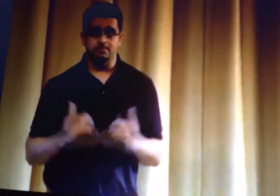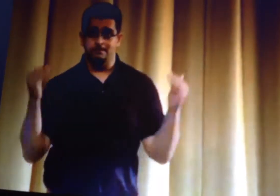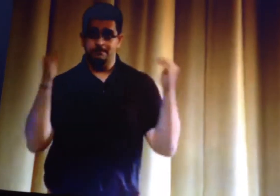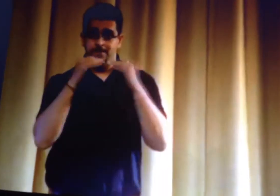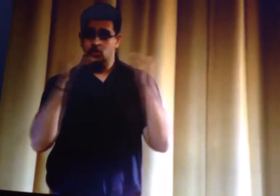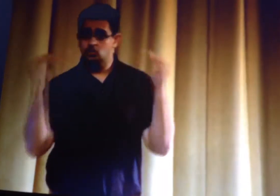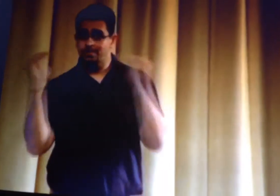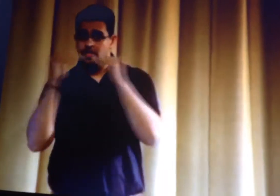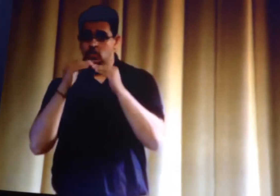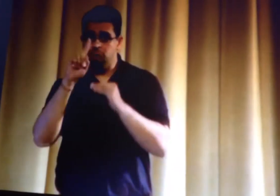limitations.